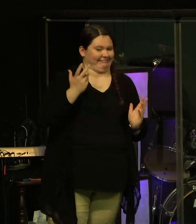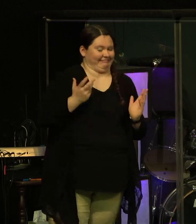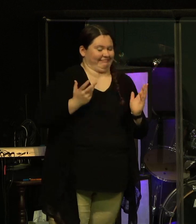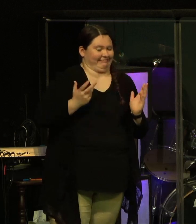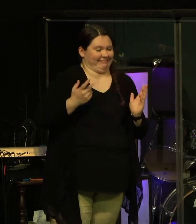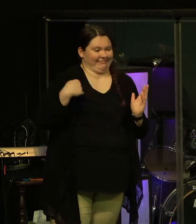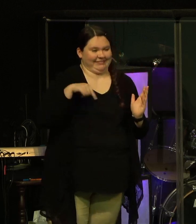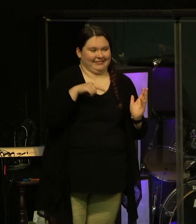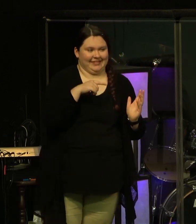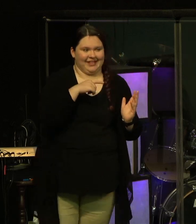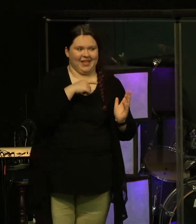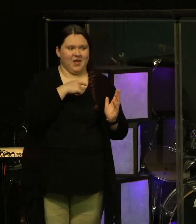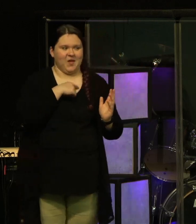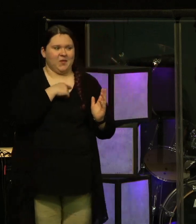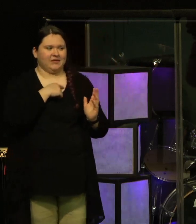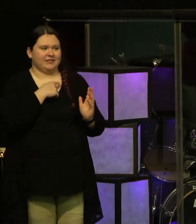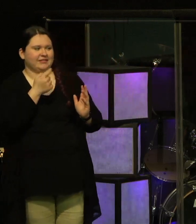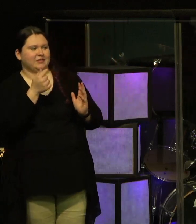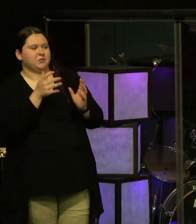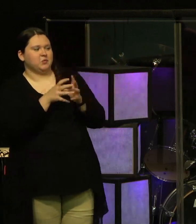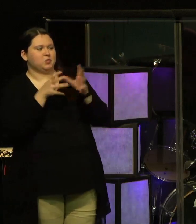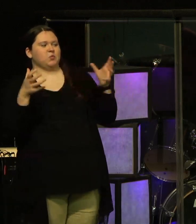We're way out on that limb now.